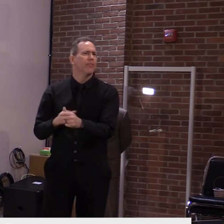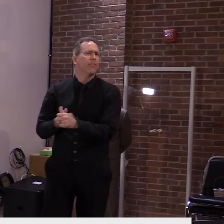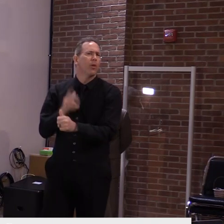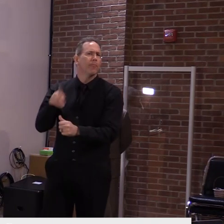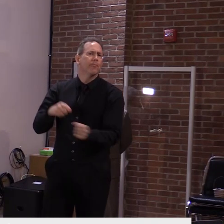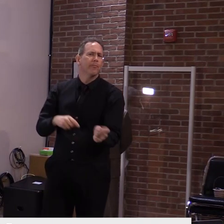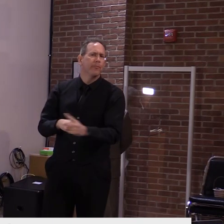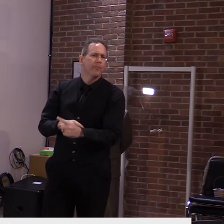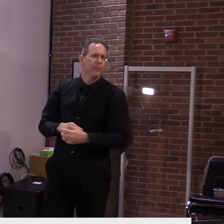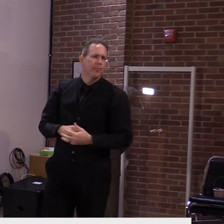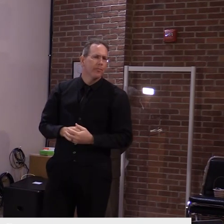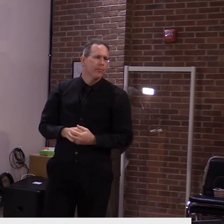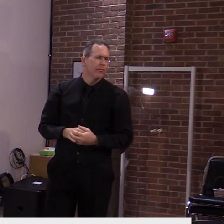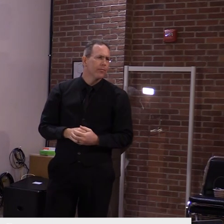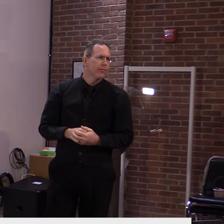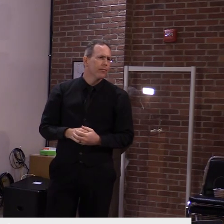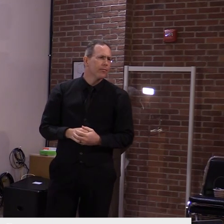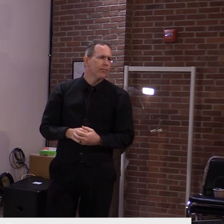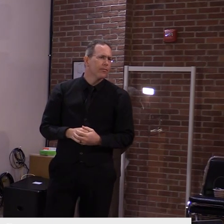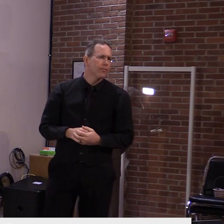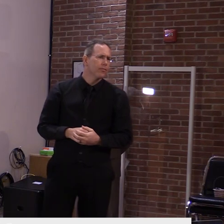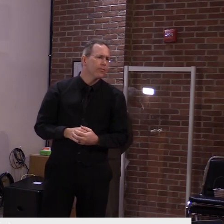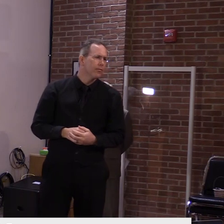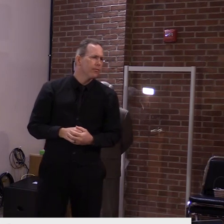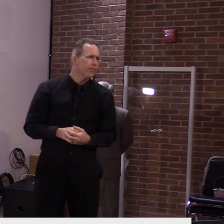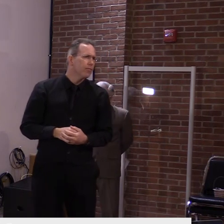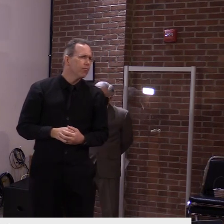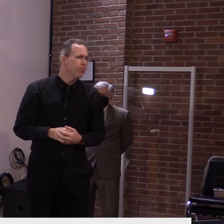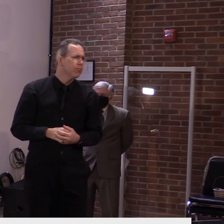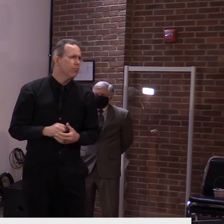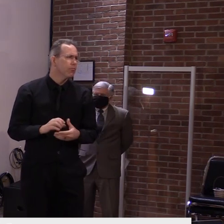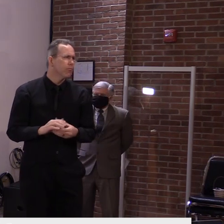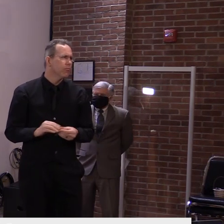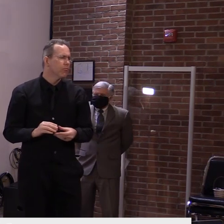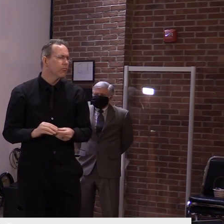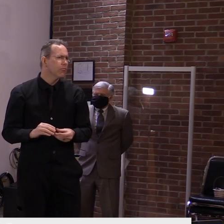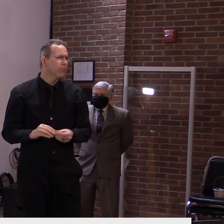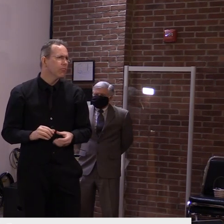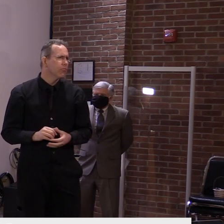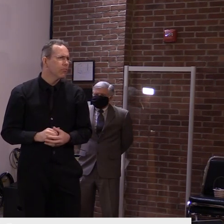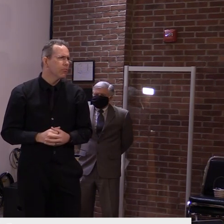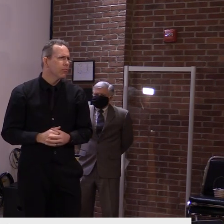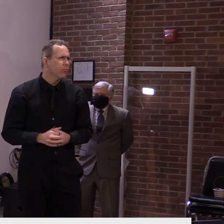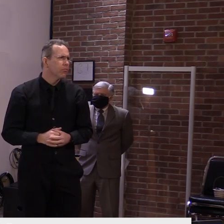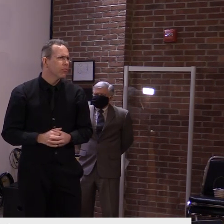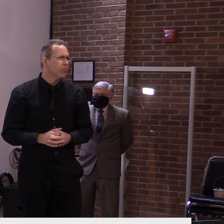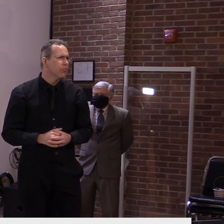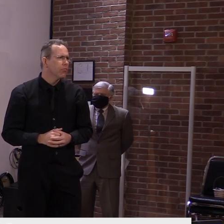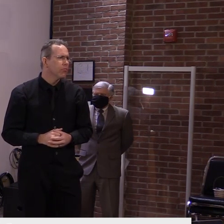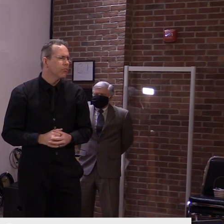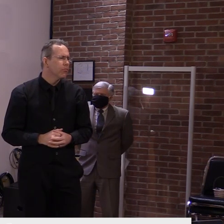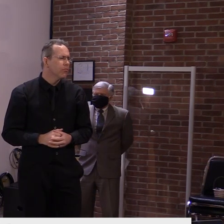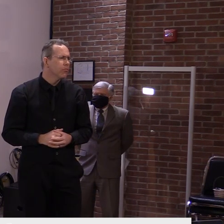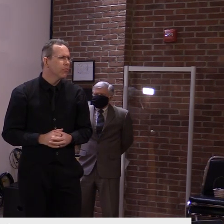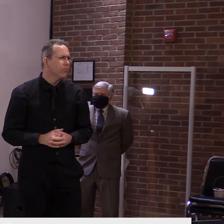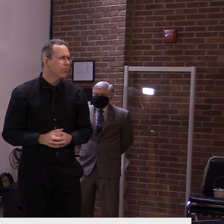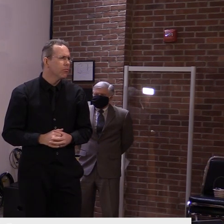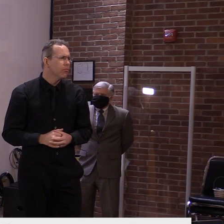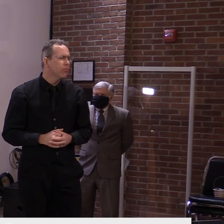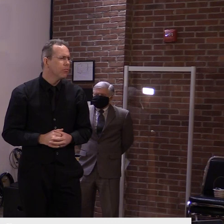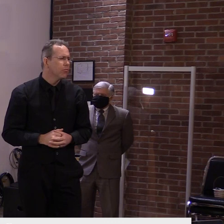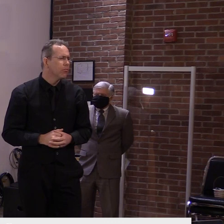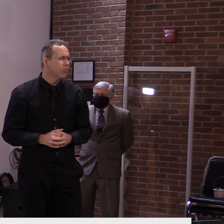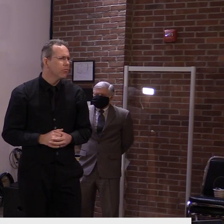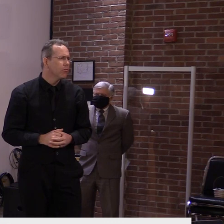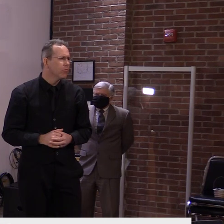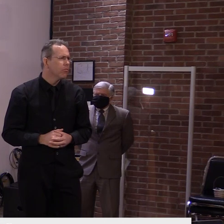Agriculture to give the farmers to families food box distribution to the food bank for its oversight,